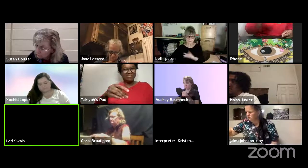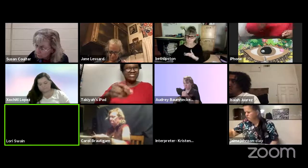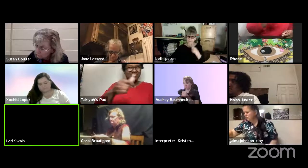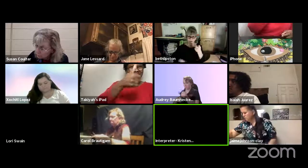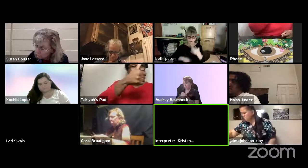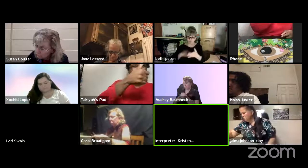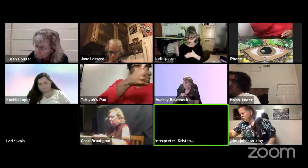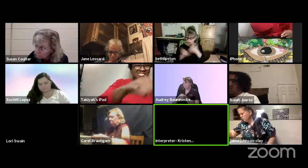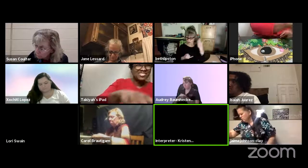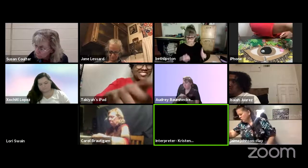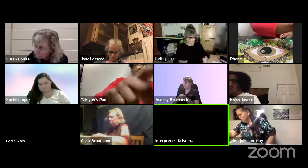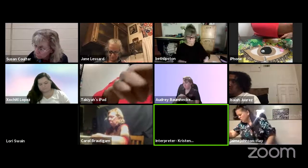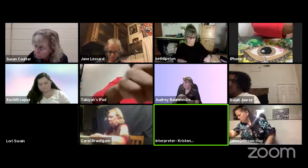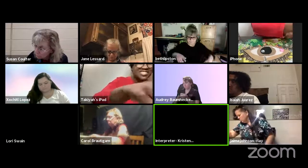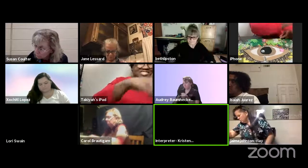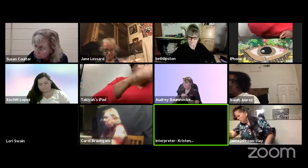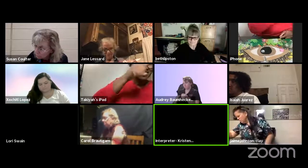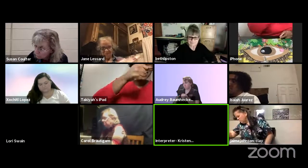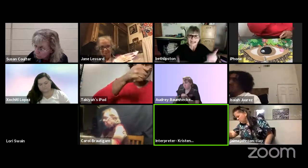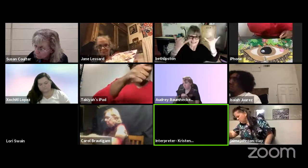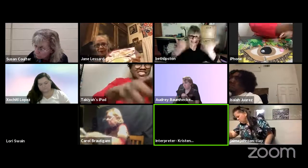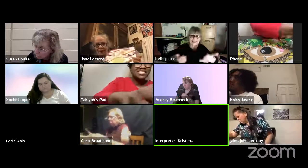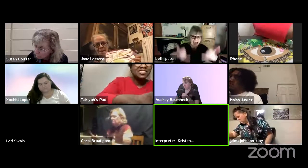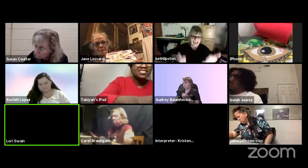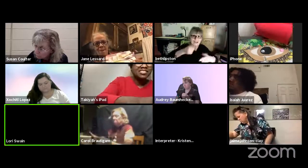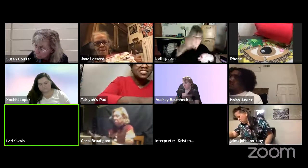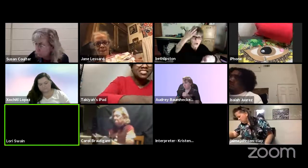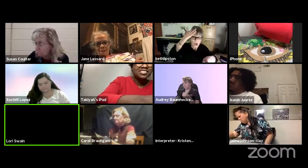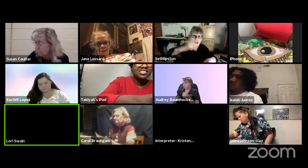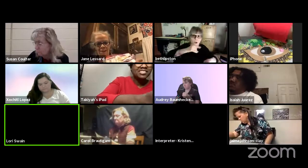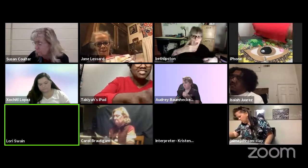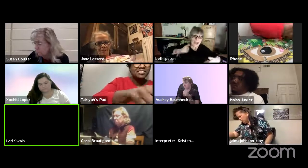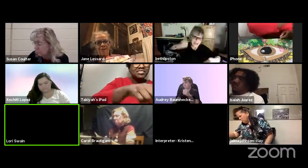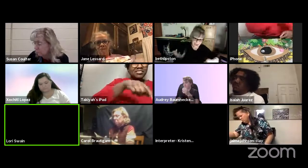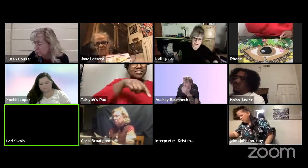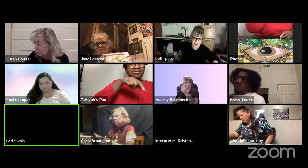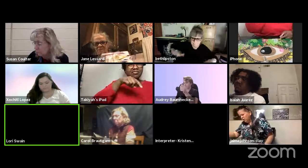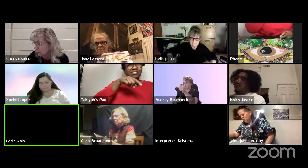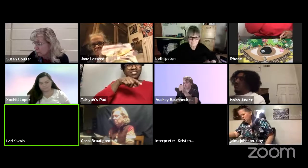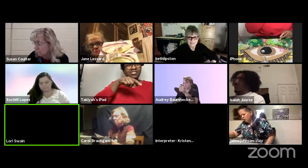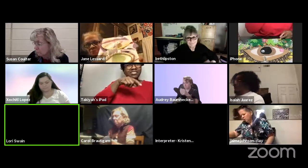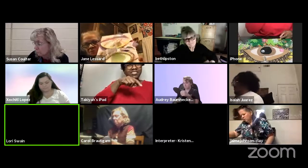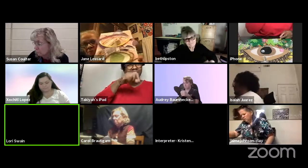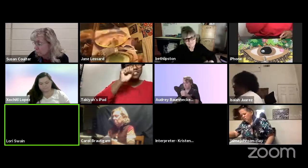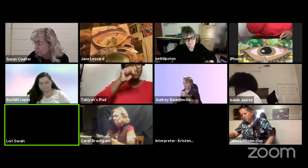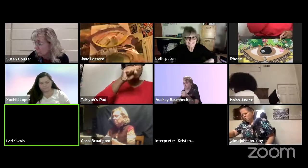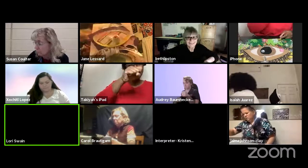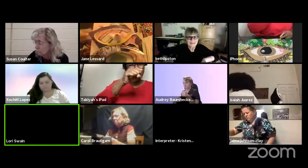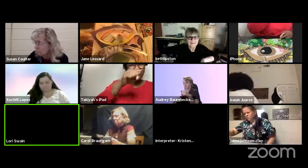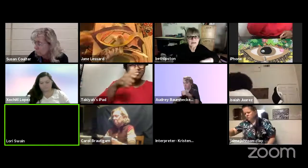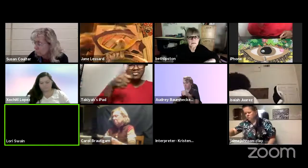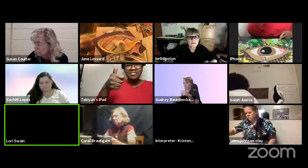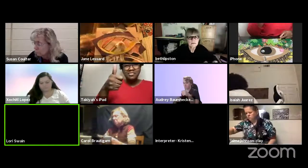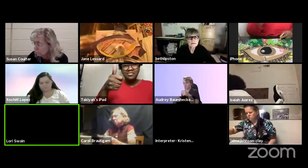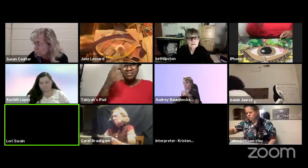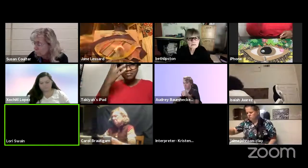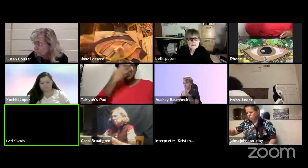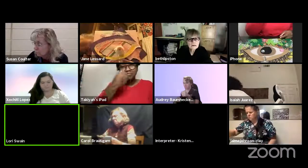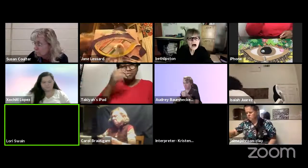being artsy. So beautiful. I love art. And now you know who I am. Sounds